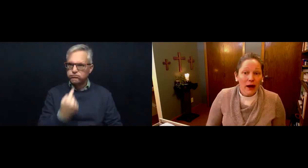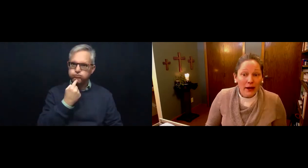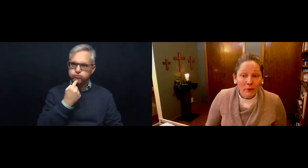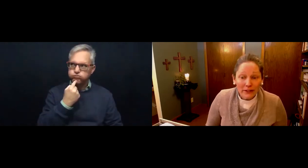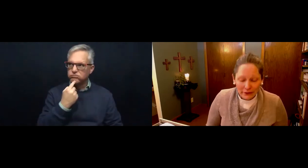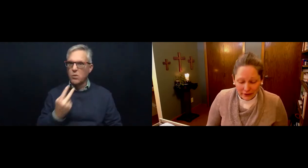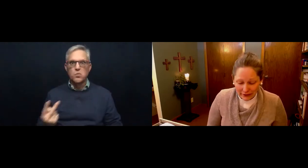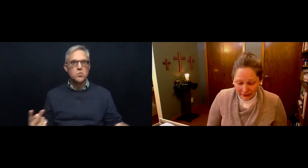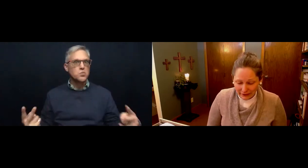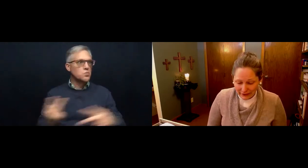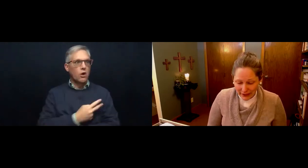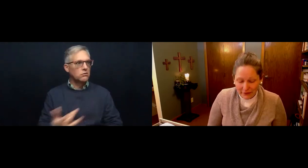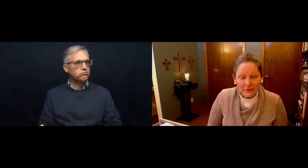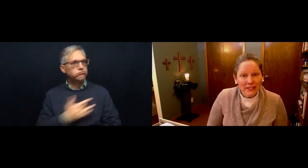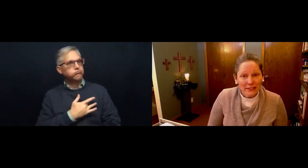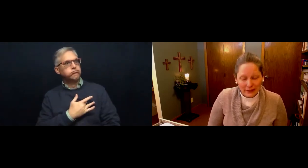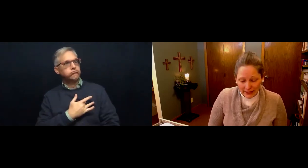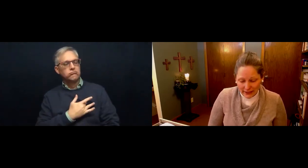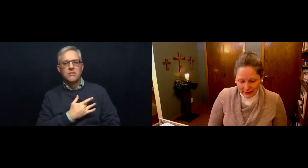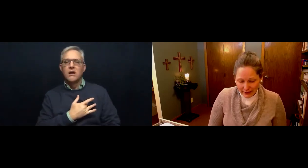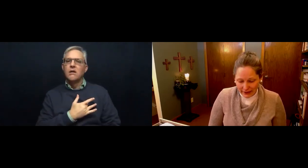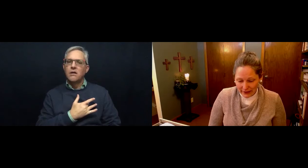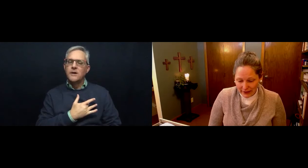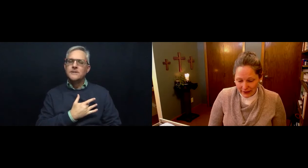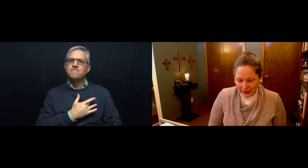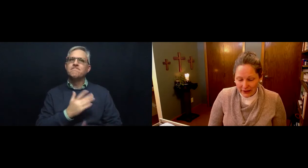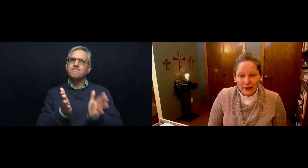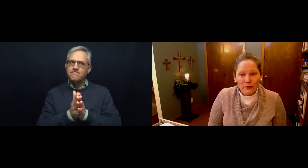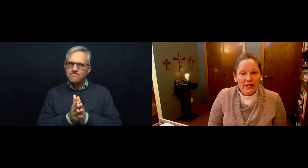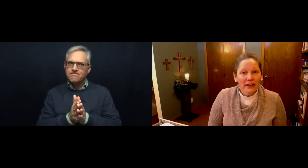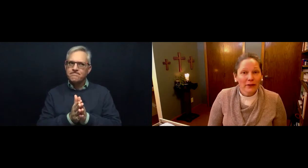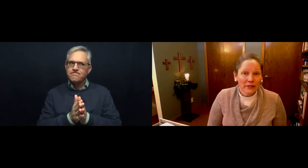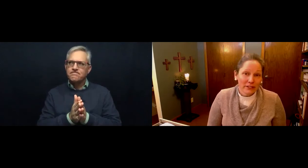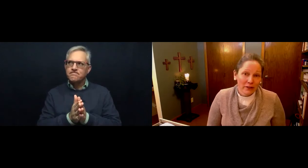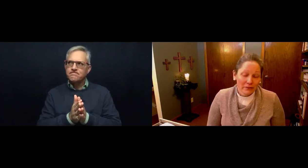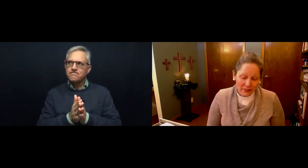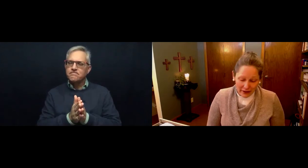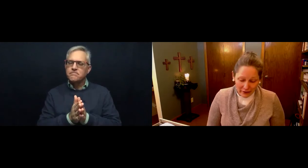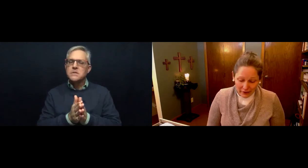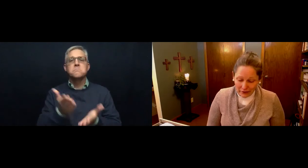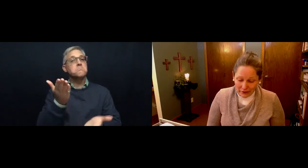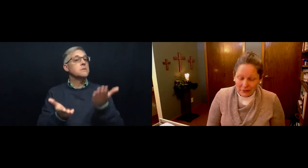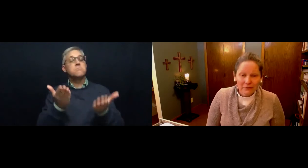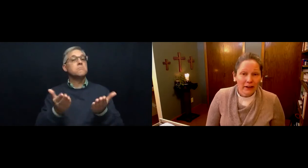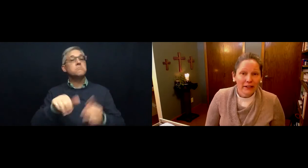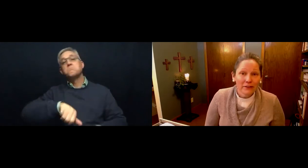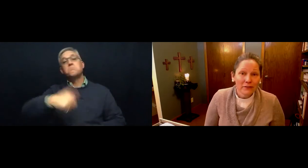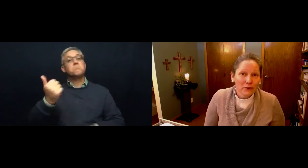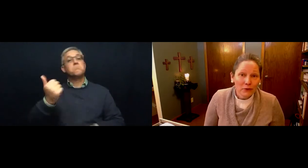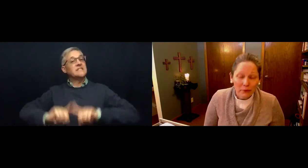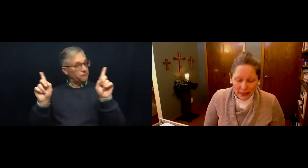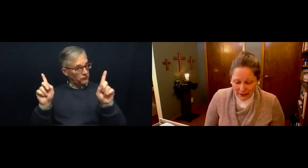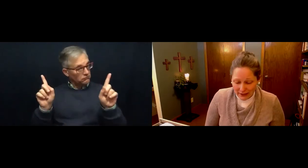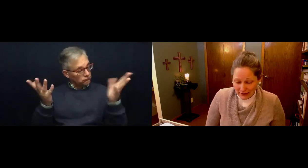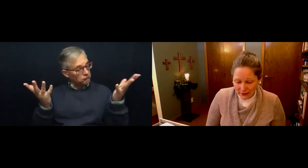And so I wonder if this Lent we can resolve together to find